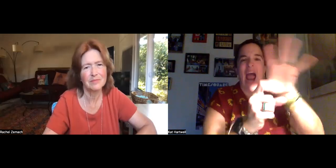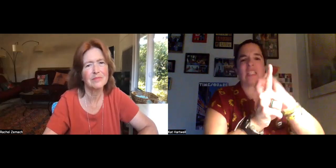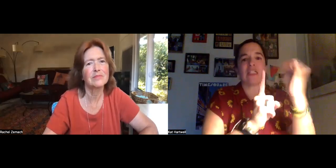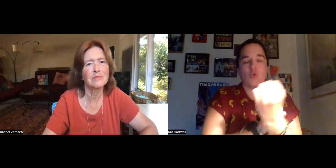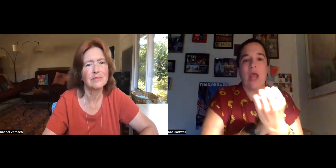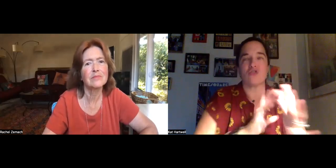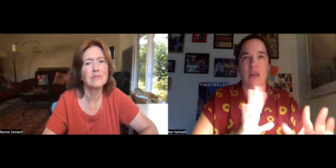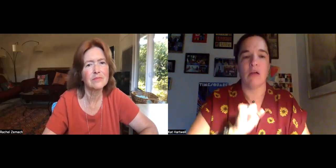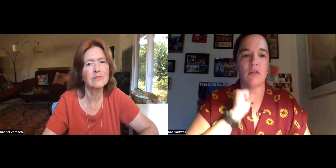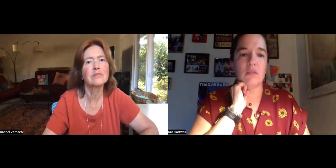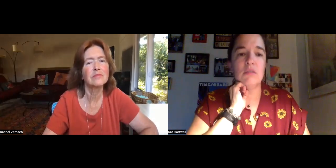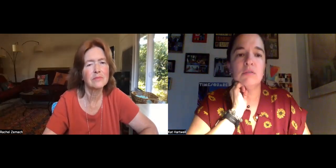That situation.